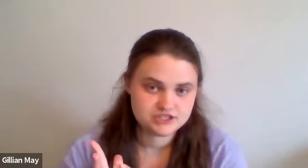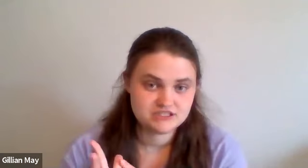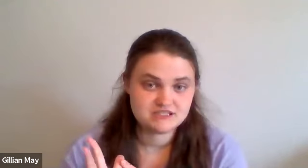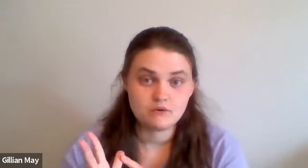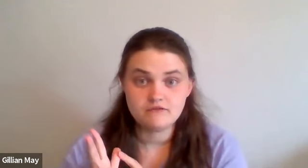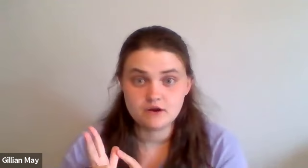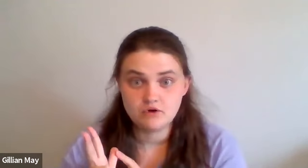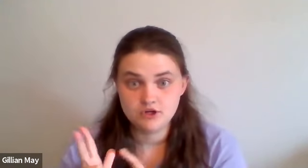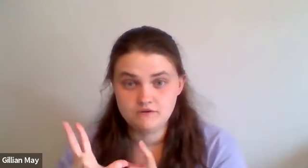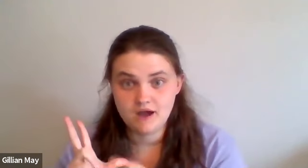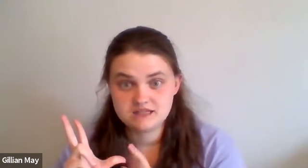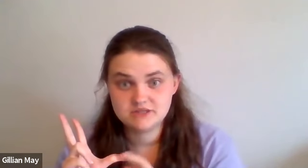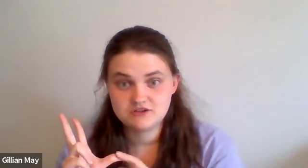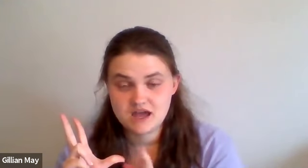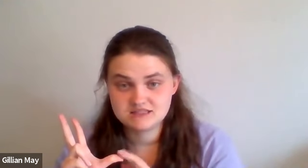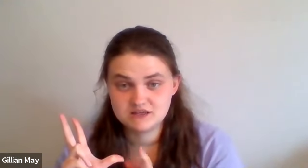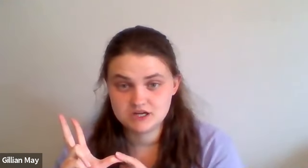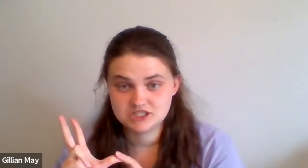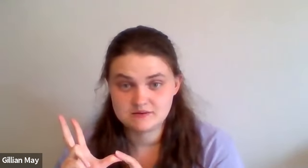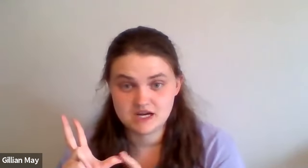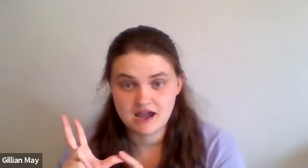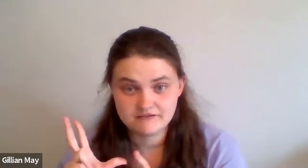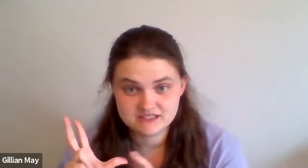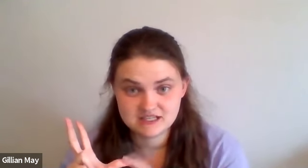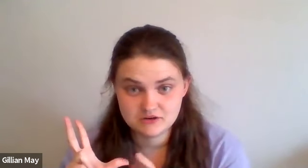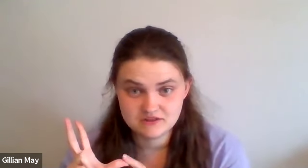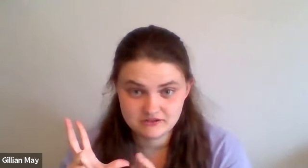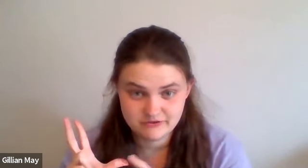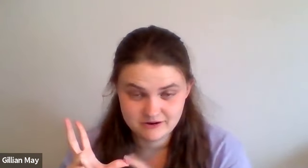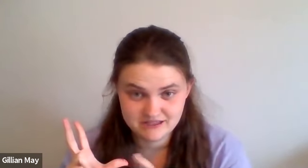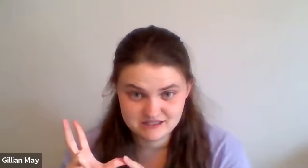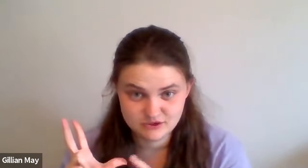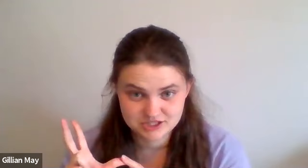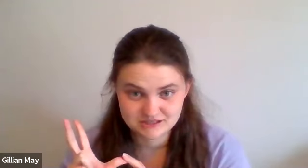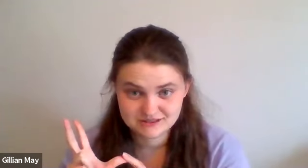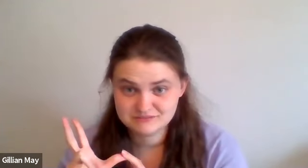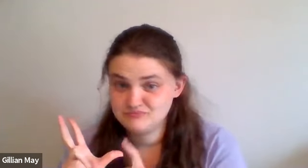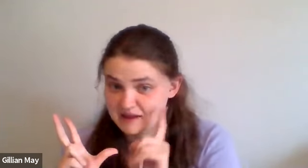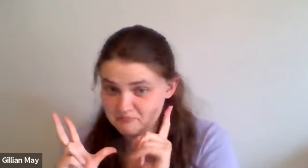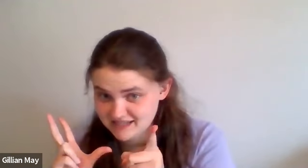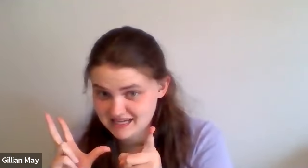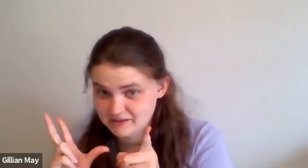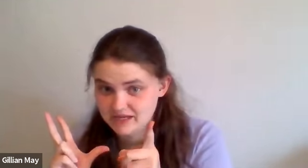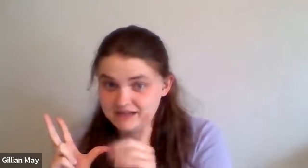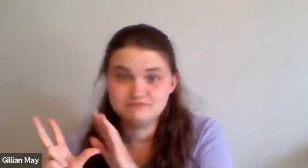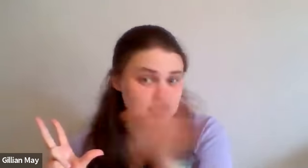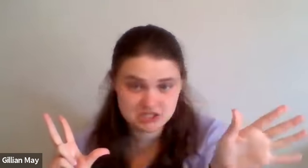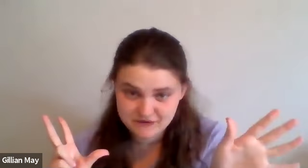questions. I will fair warn you, if you ask me to do the asking questions, I'm going to have to sit here and think of very easy questions. That might take a minute, just fair